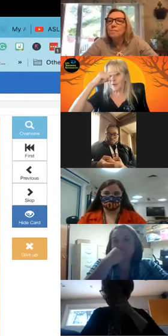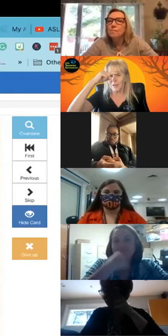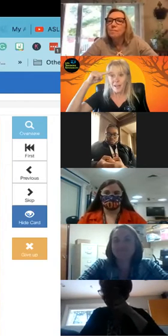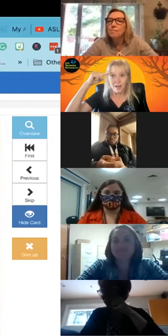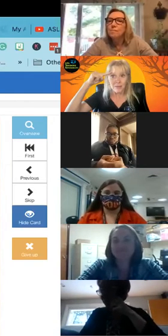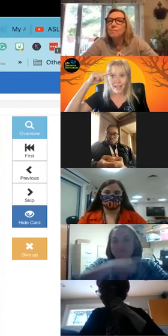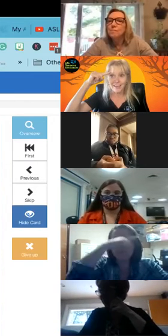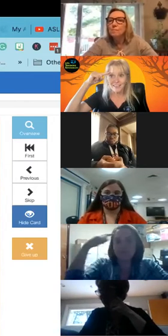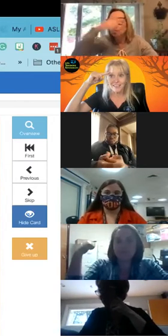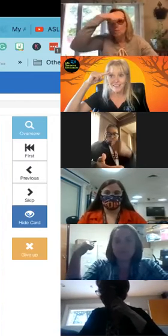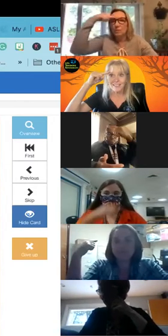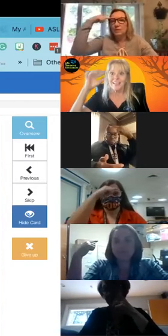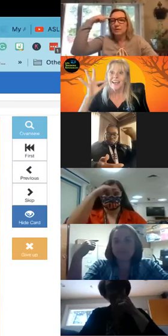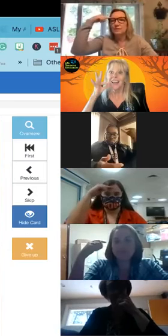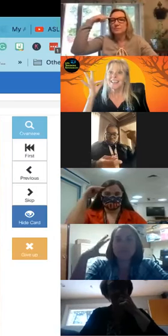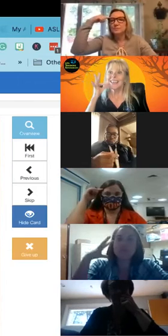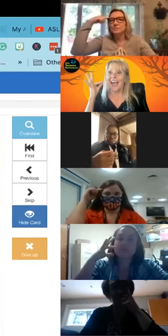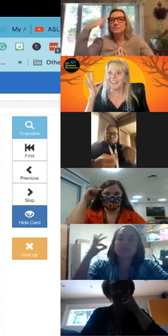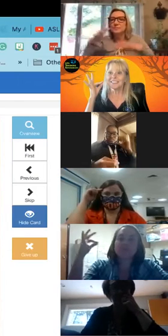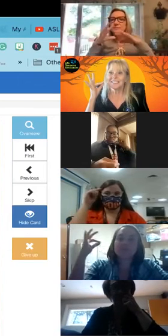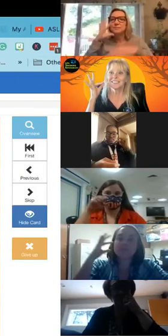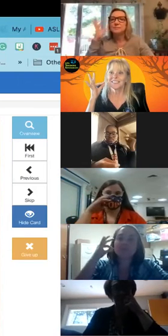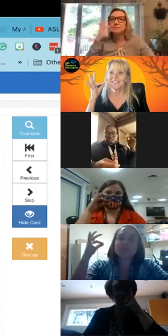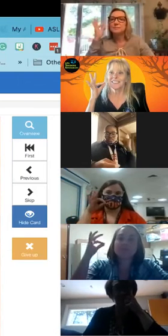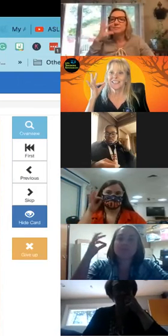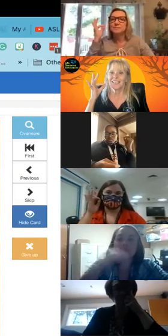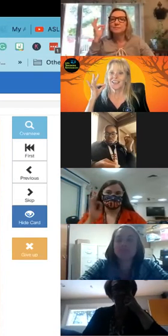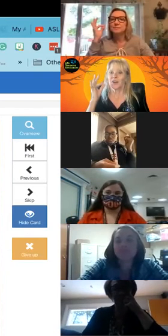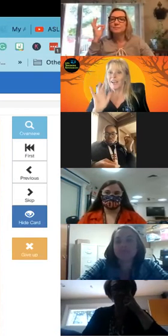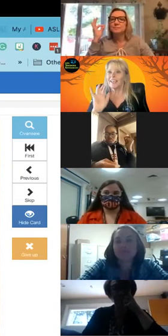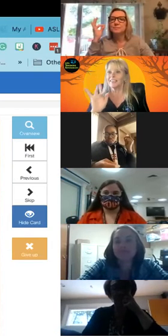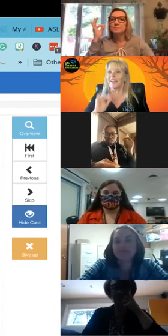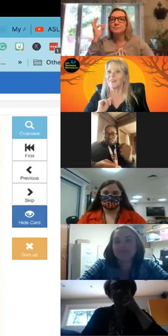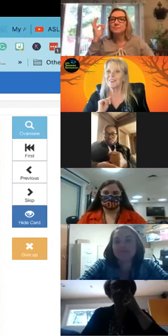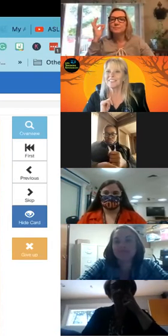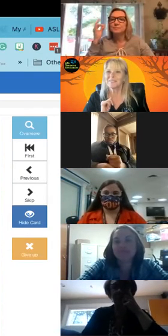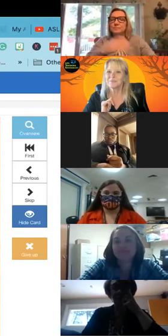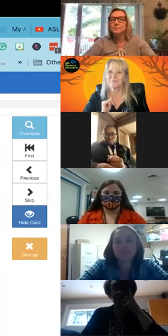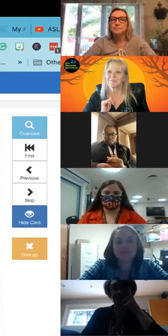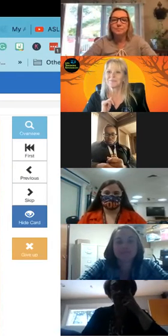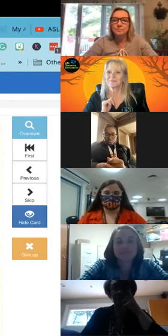Here we go. Black cat. Okay, hit the arrow.